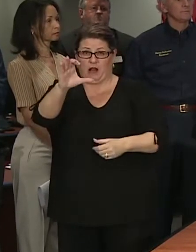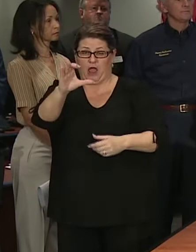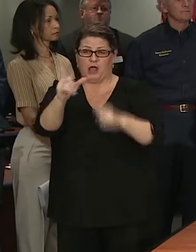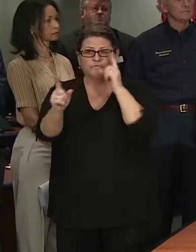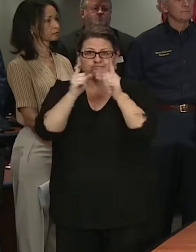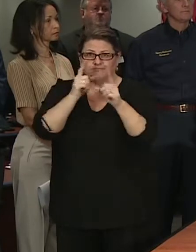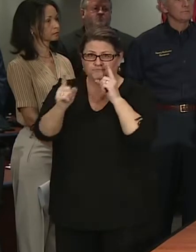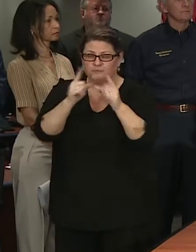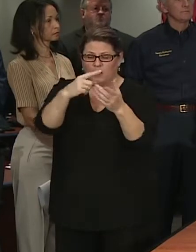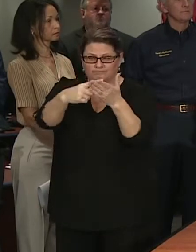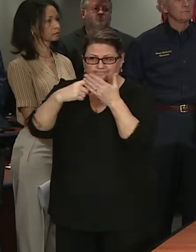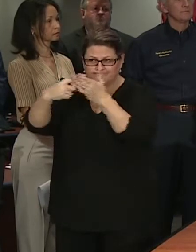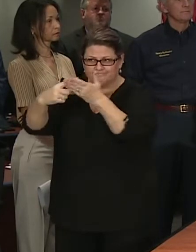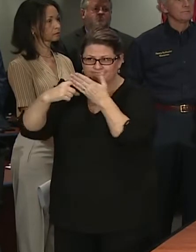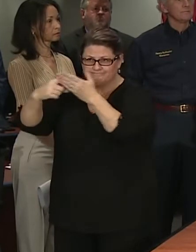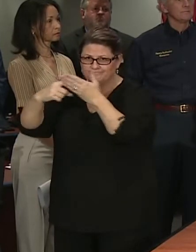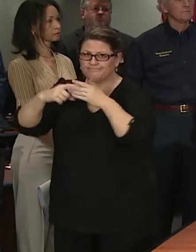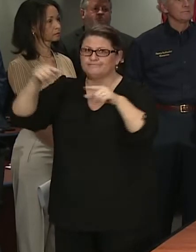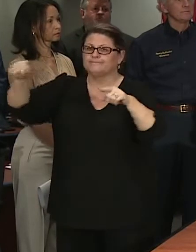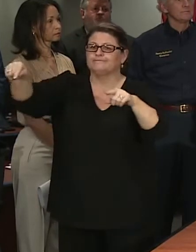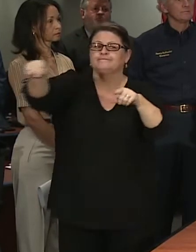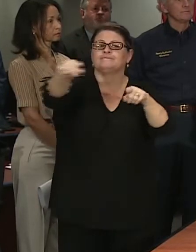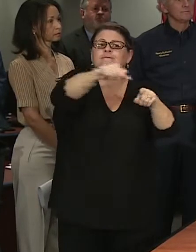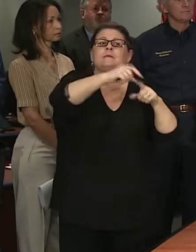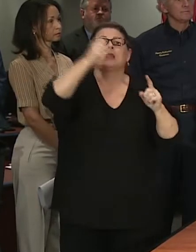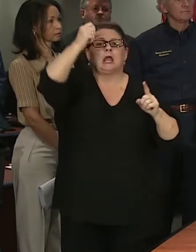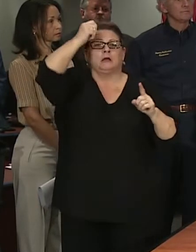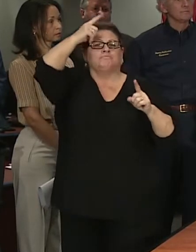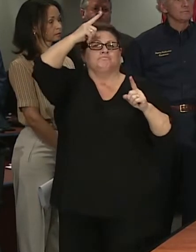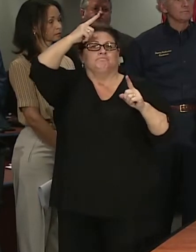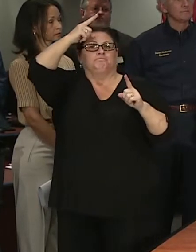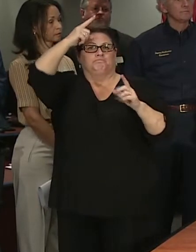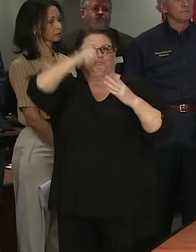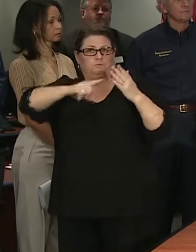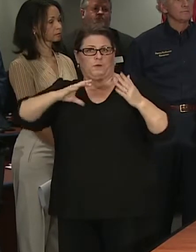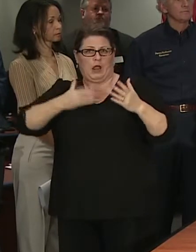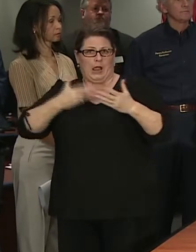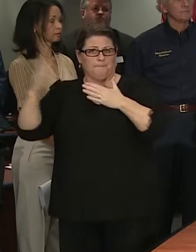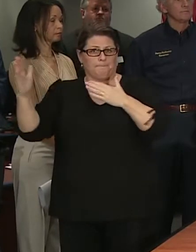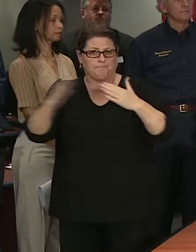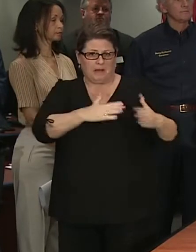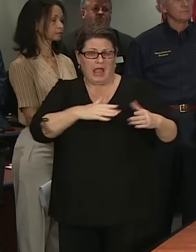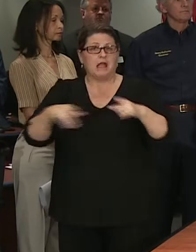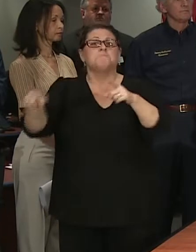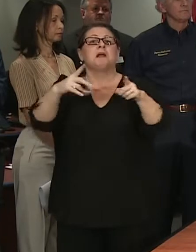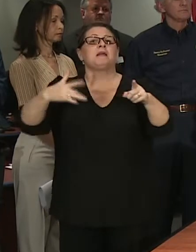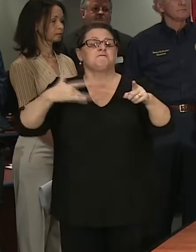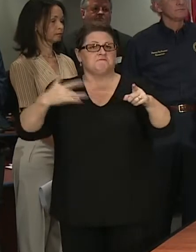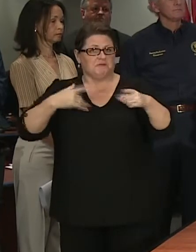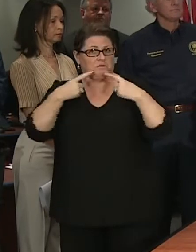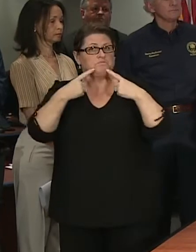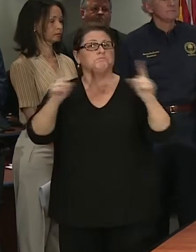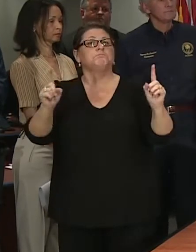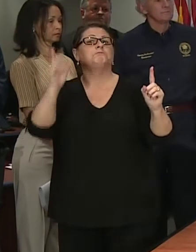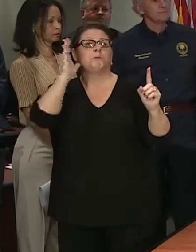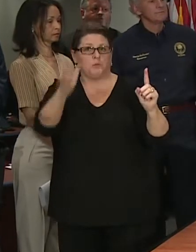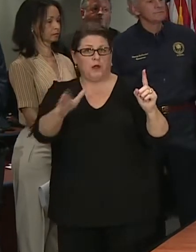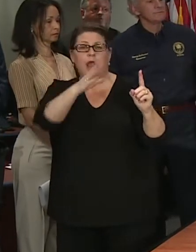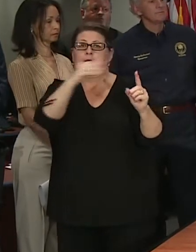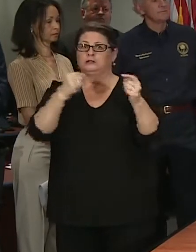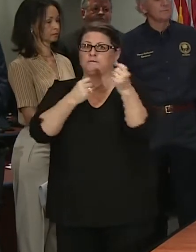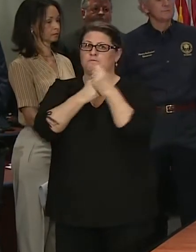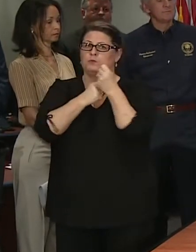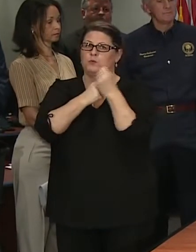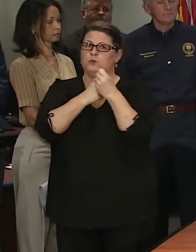of the leadership have indicated that they understand the plan, they believe the plan is workable, and they support the plan, which I think is